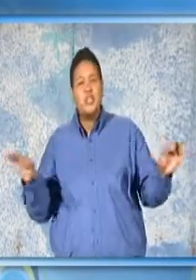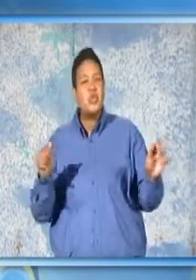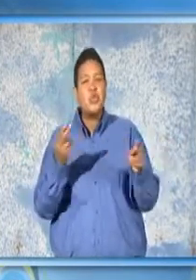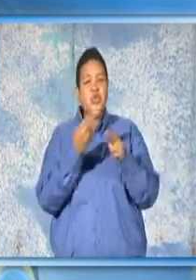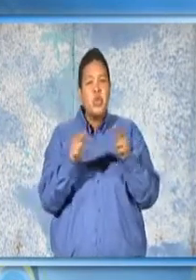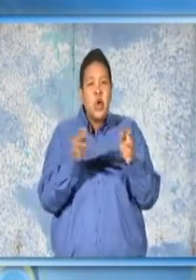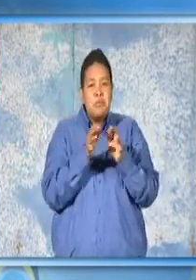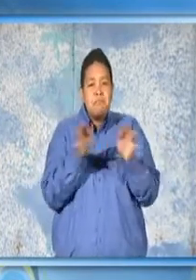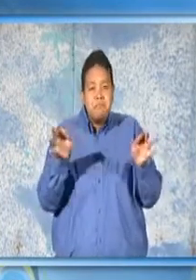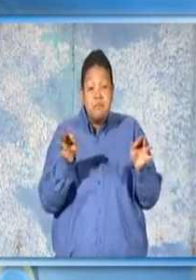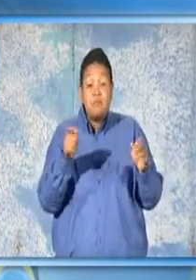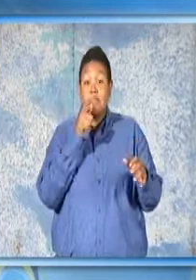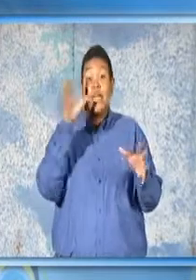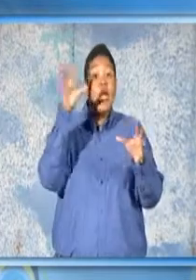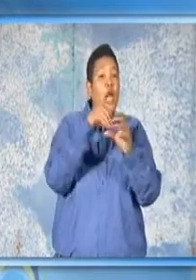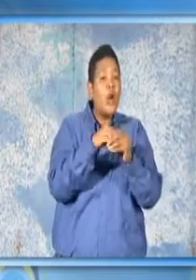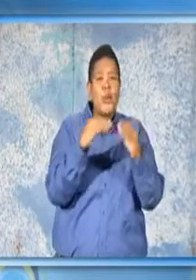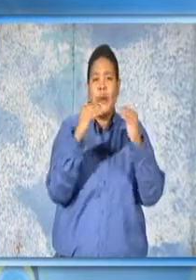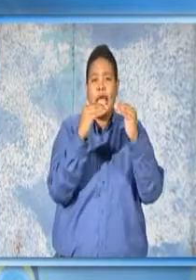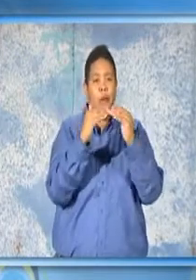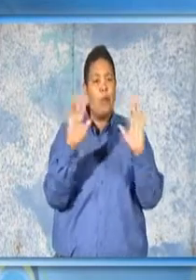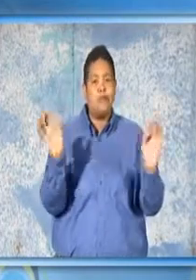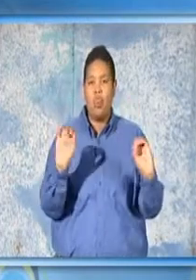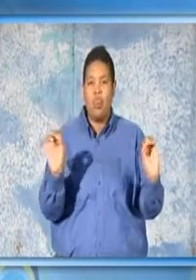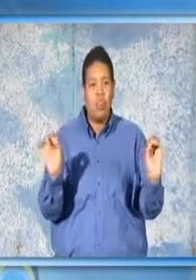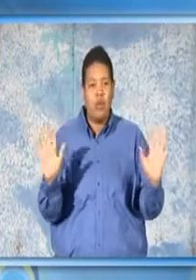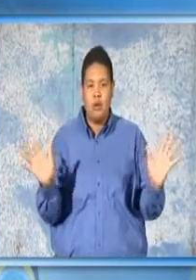it does not include an equal sign.